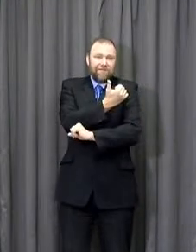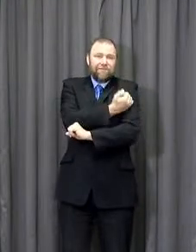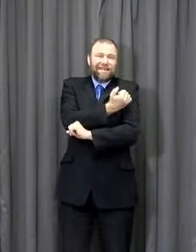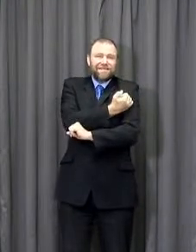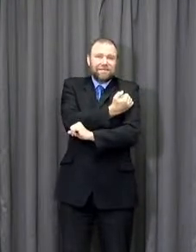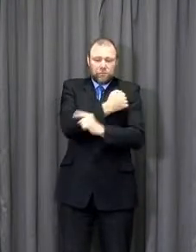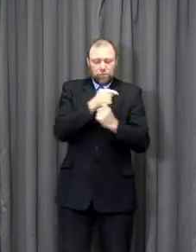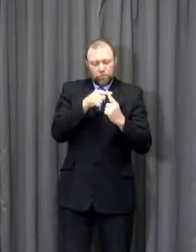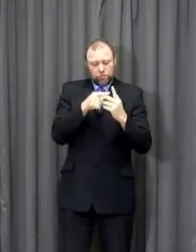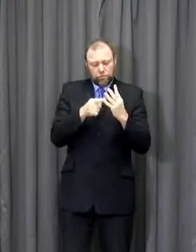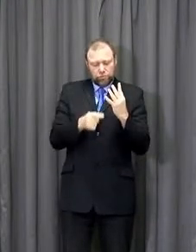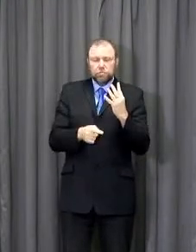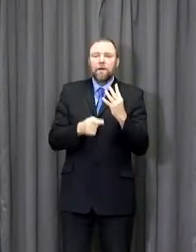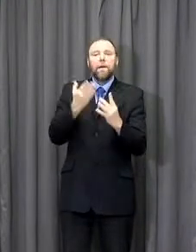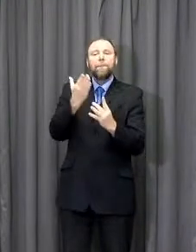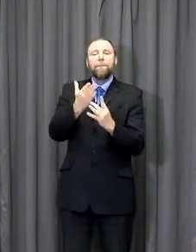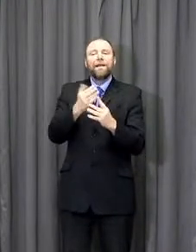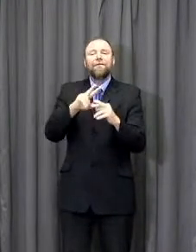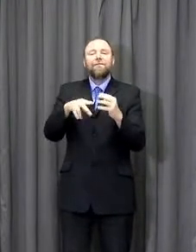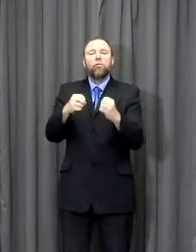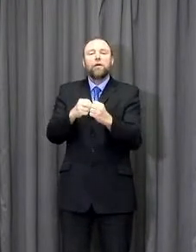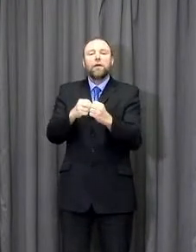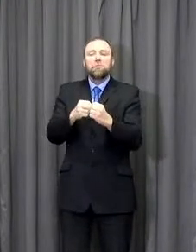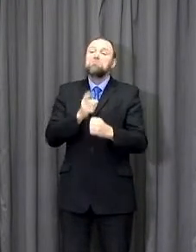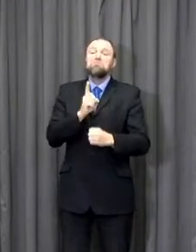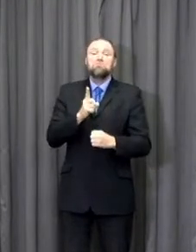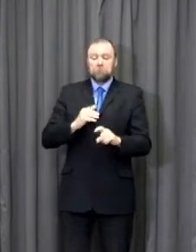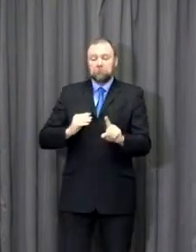middle of February. That was the commitment we made in our